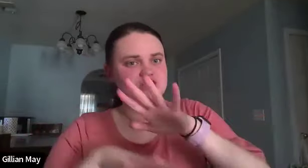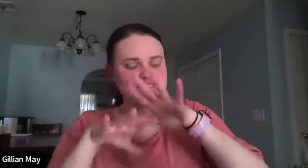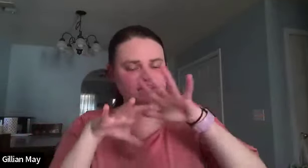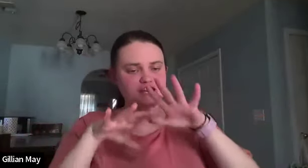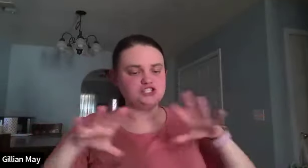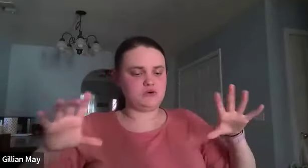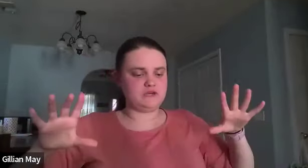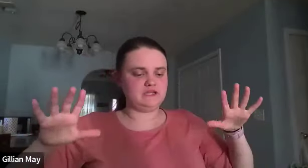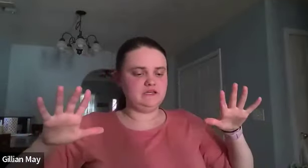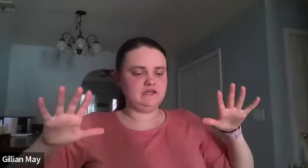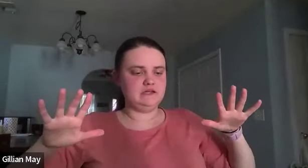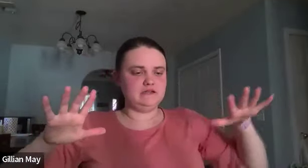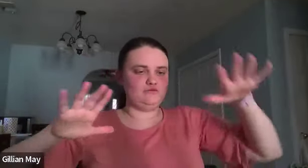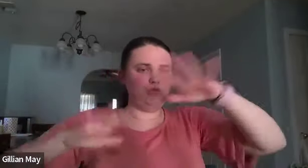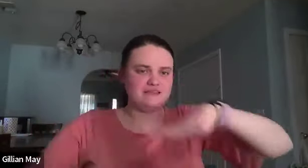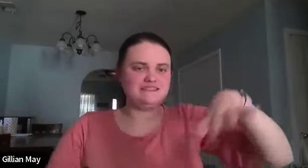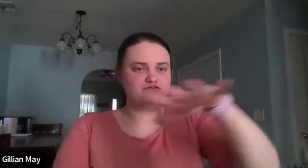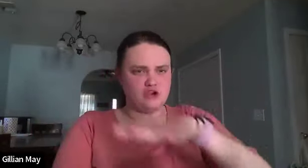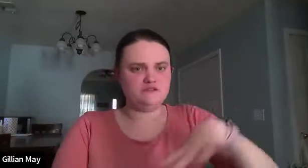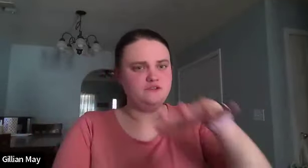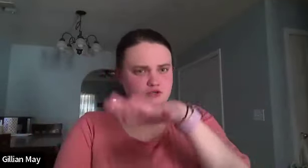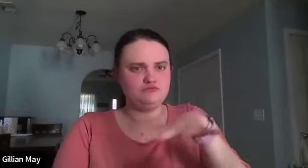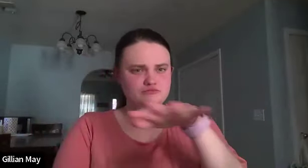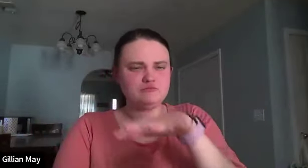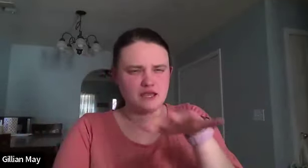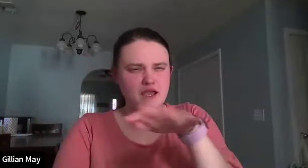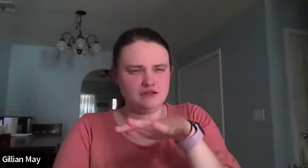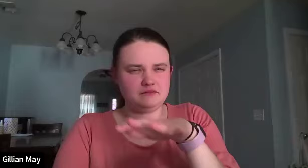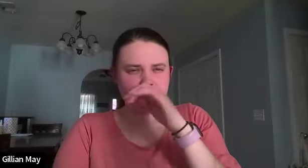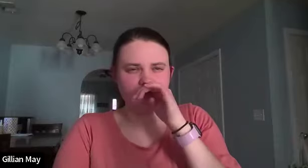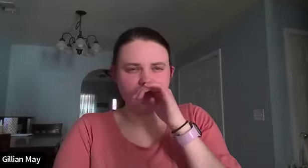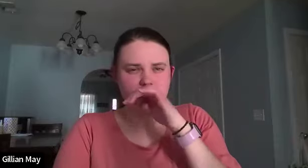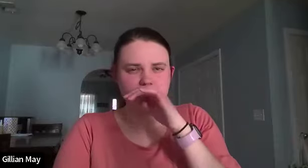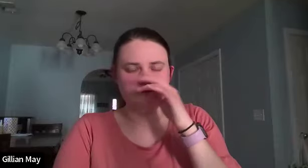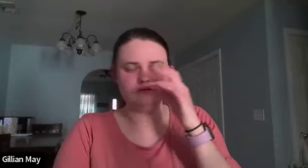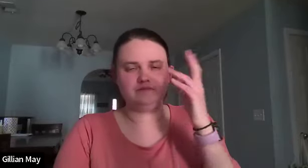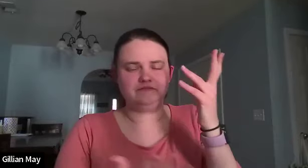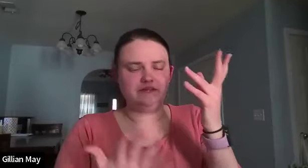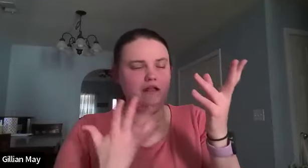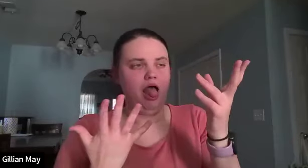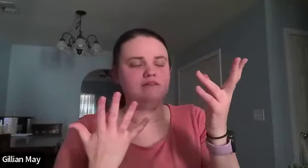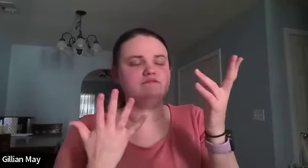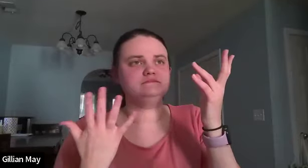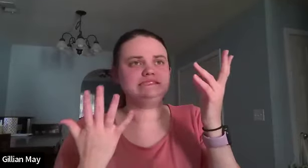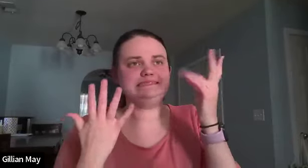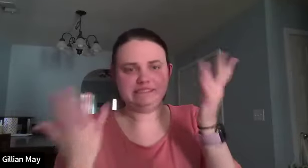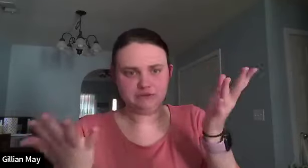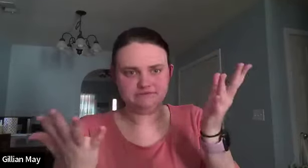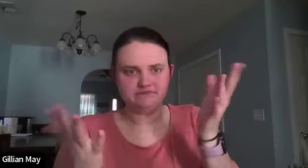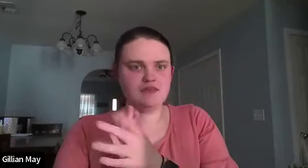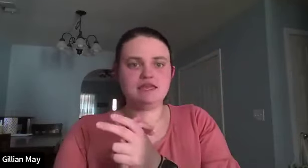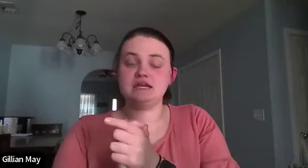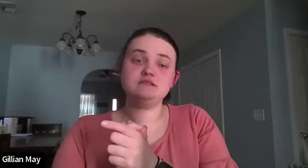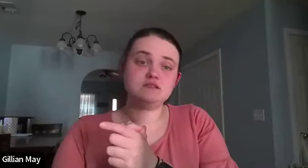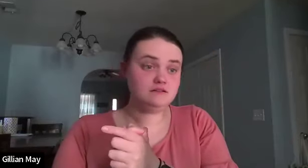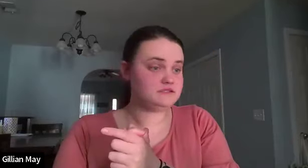it's kind of showing what's in front of you. That kind of vibe. If you're deal. Cannot talk